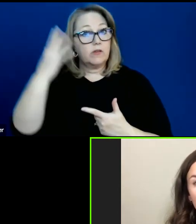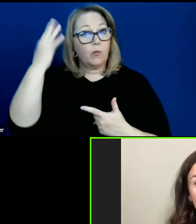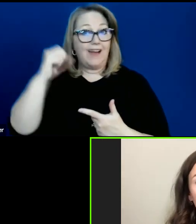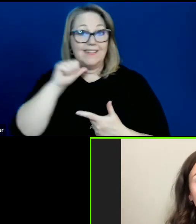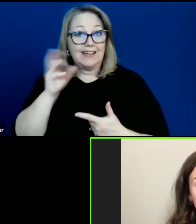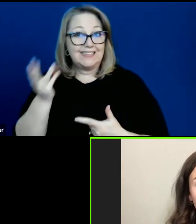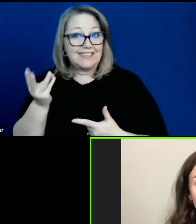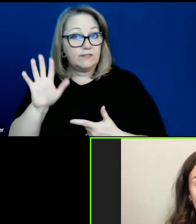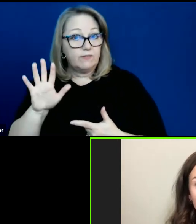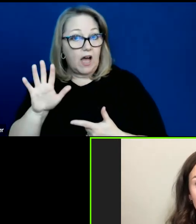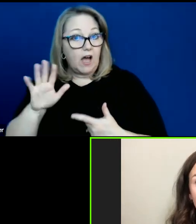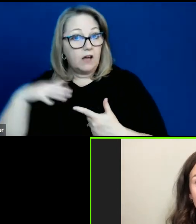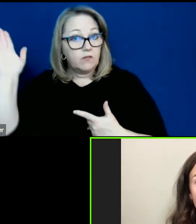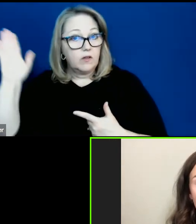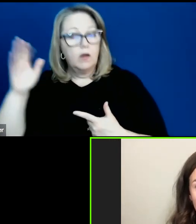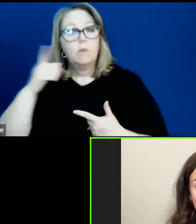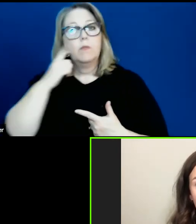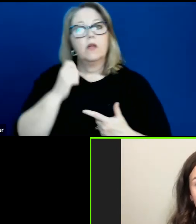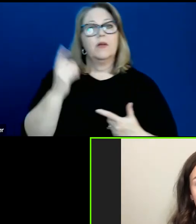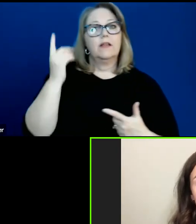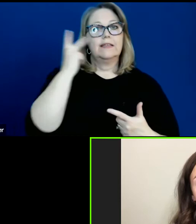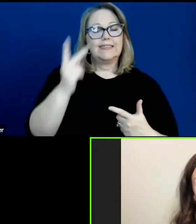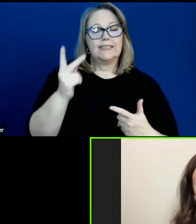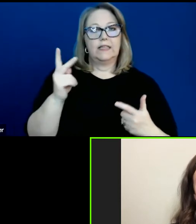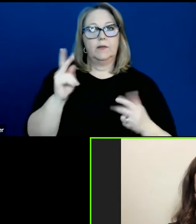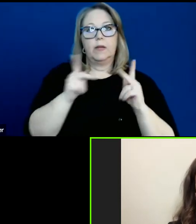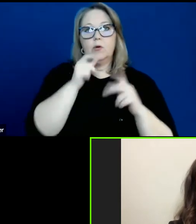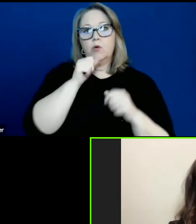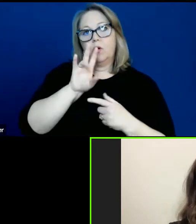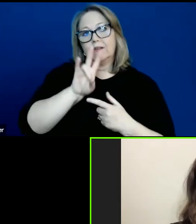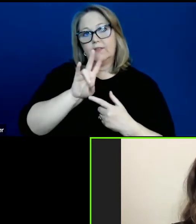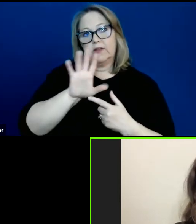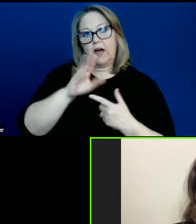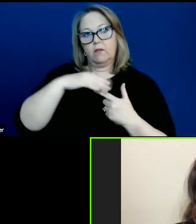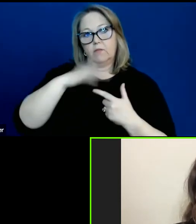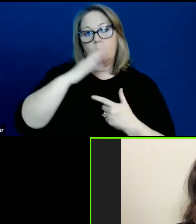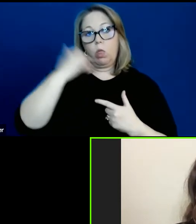we see a higher mortality rate, especially with those 75 and older.